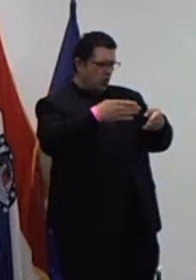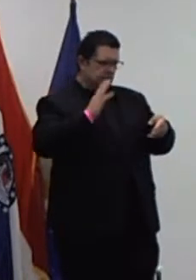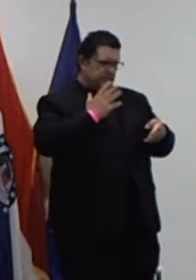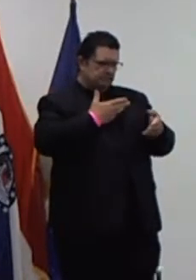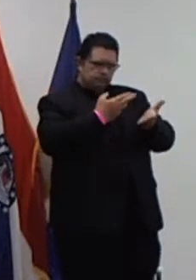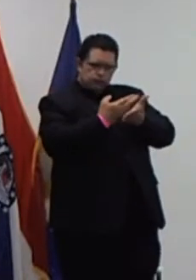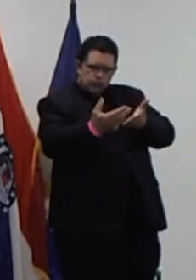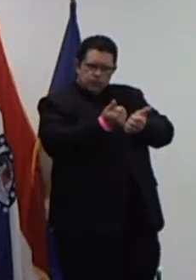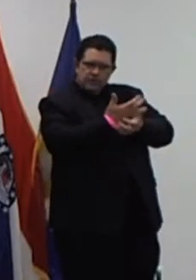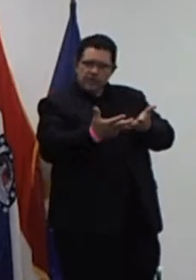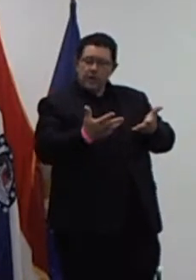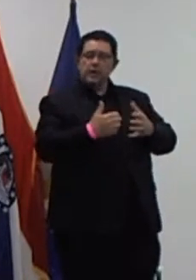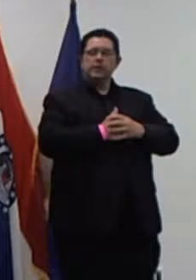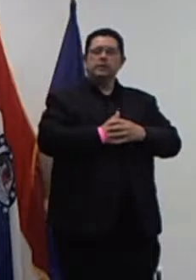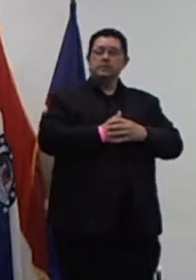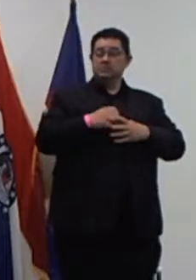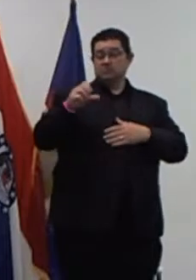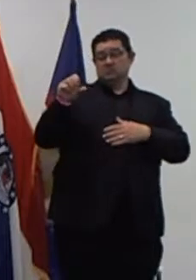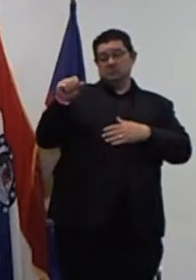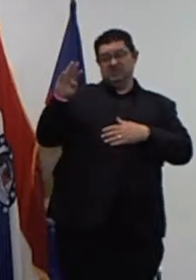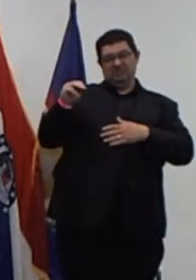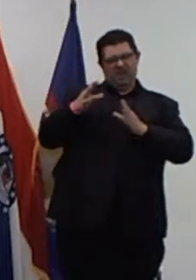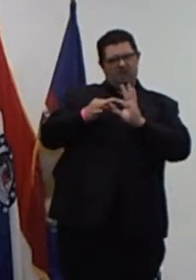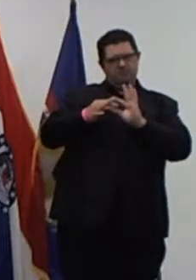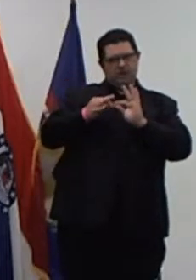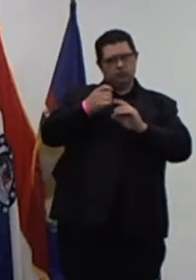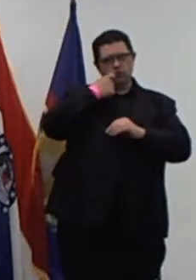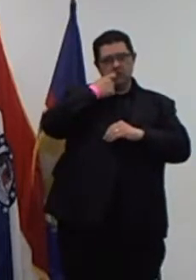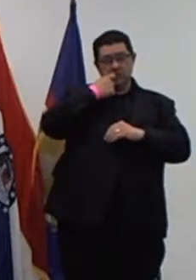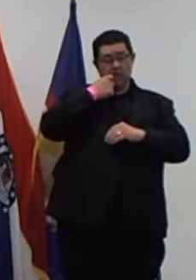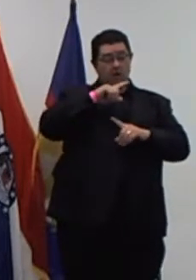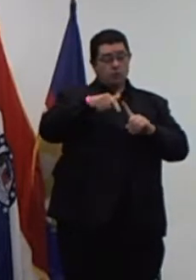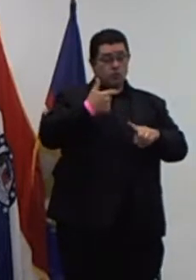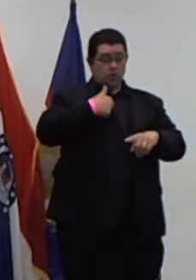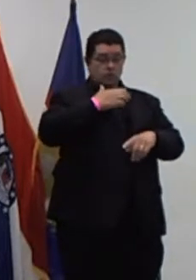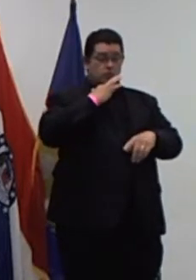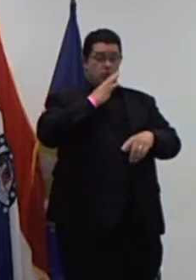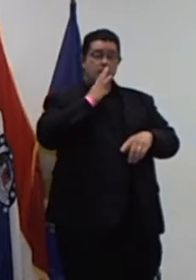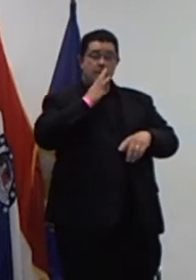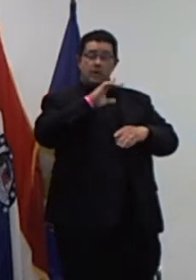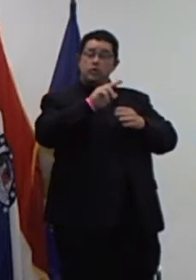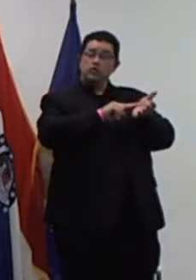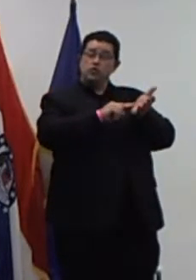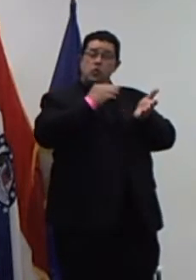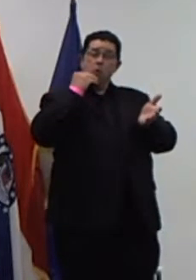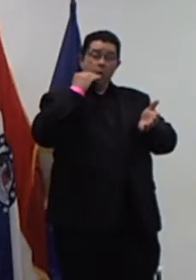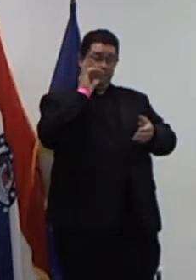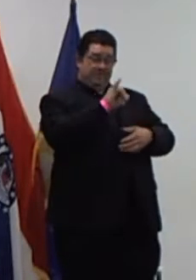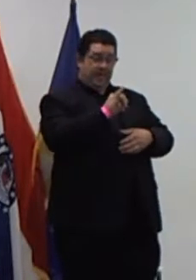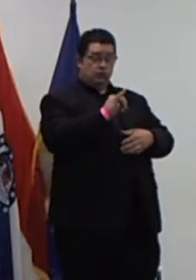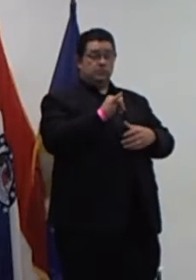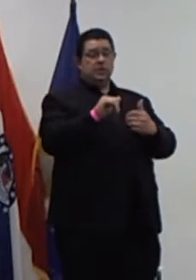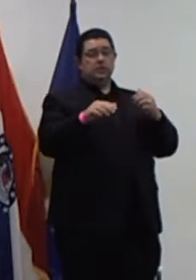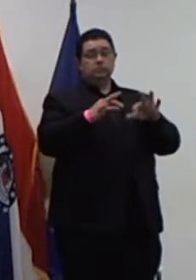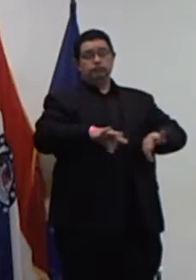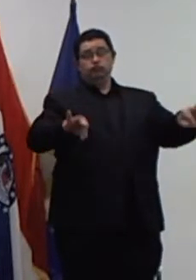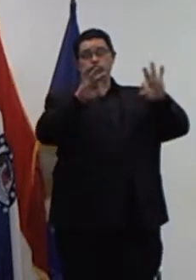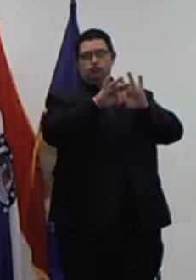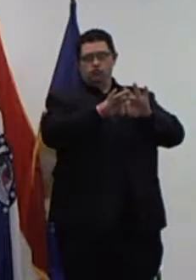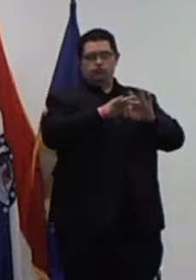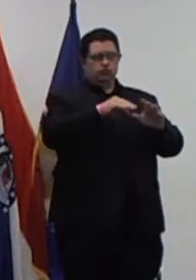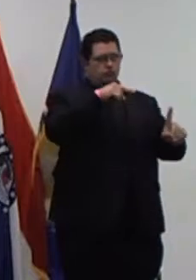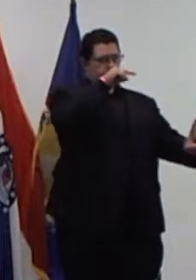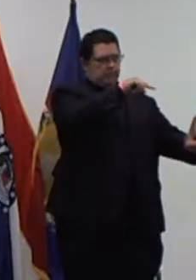together. And as Sam mentioned a while ago, when you talk about the nursing home, we seen right away that was going to be a crucial area that we were going to have